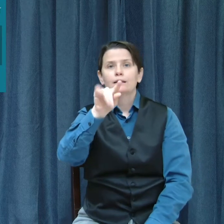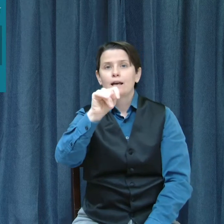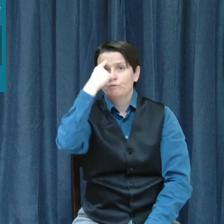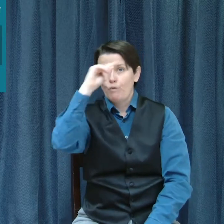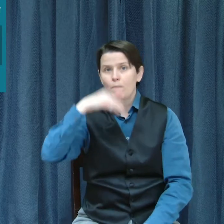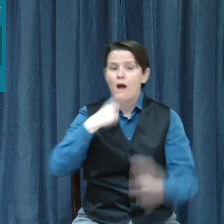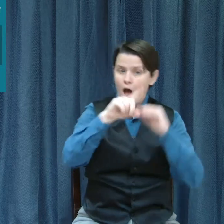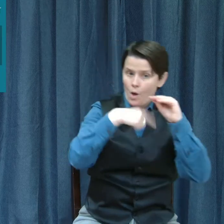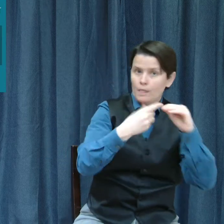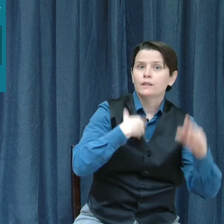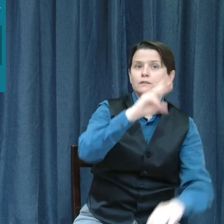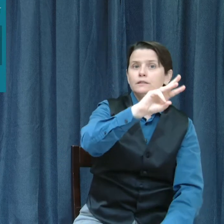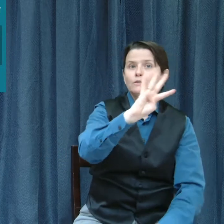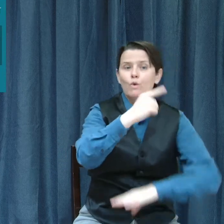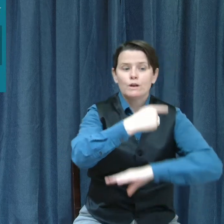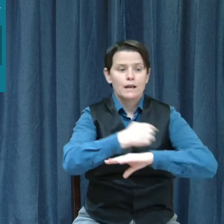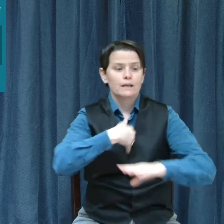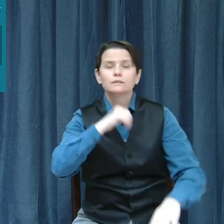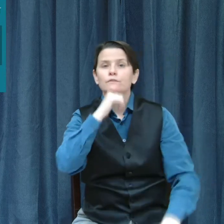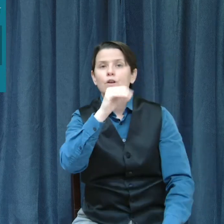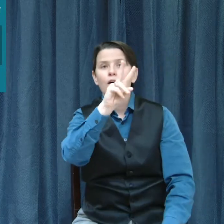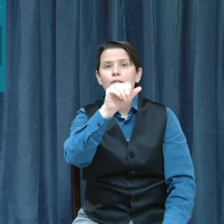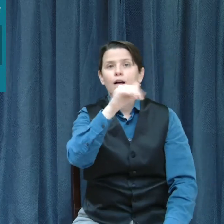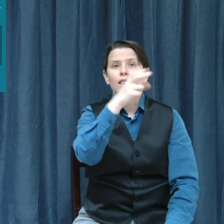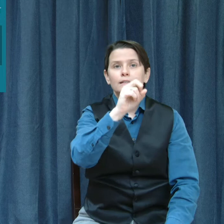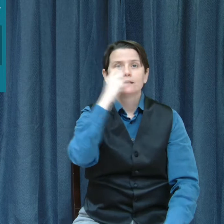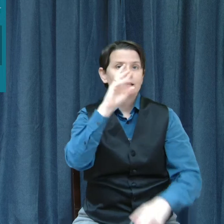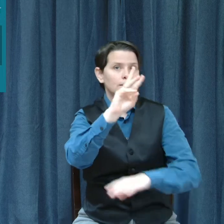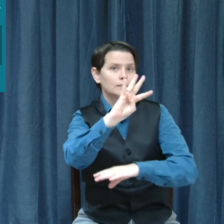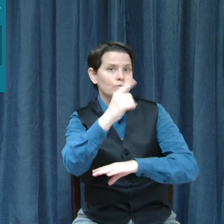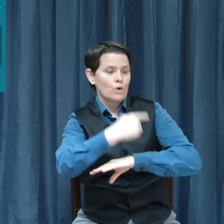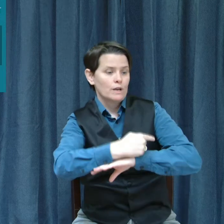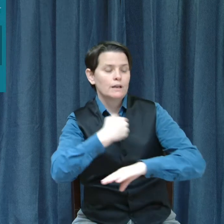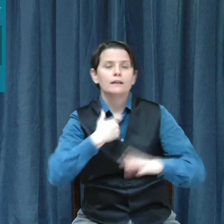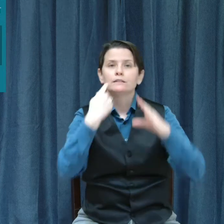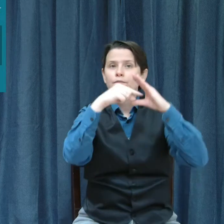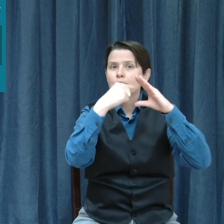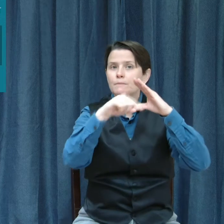daily emails. Take some time to check it out in your favorite podcast player or at